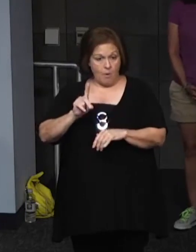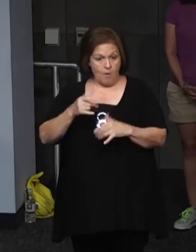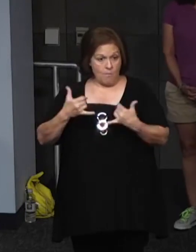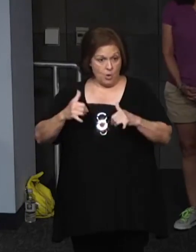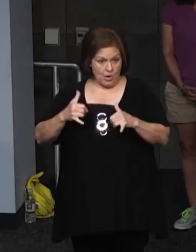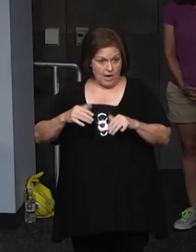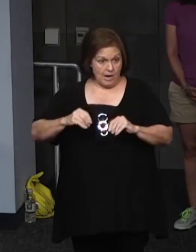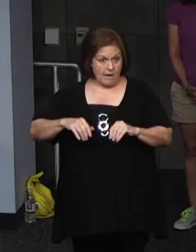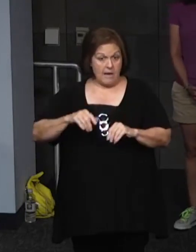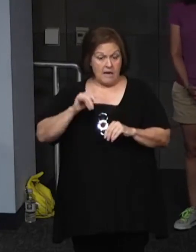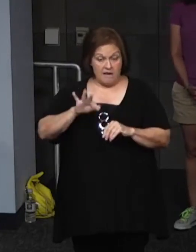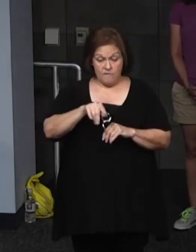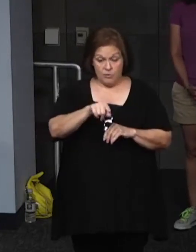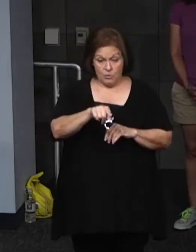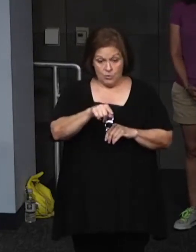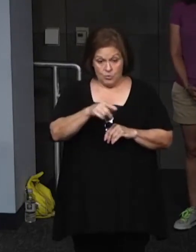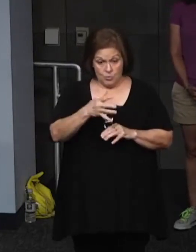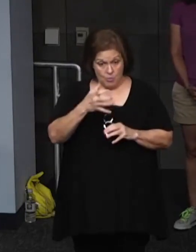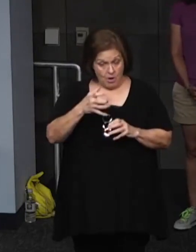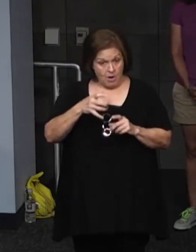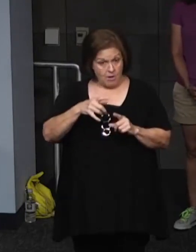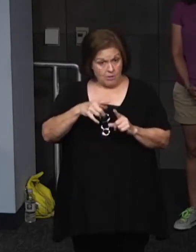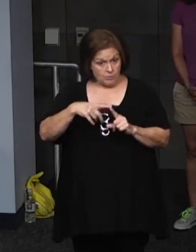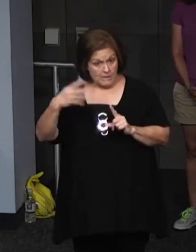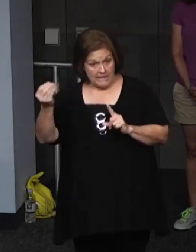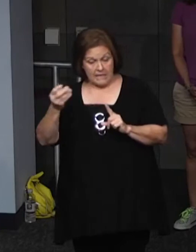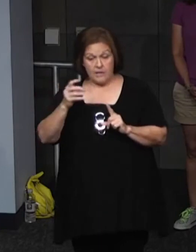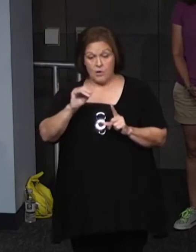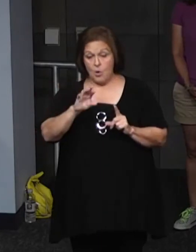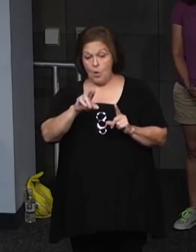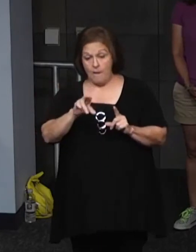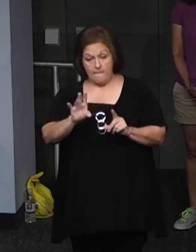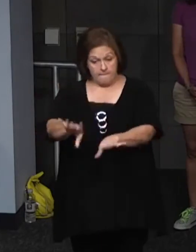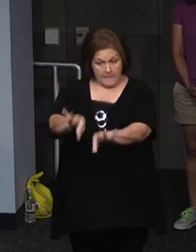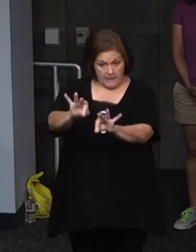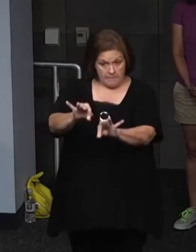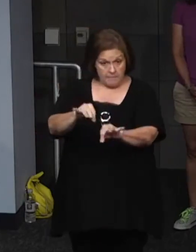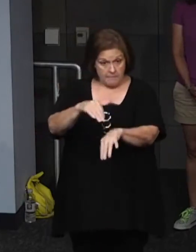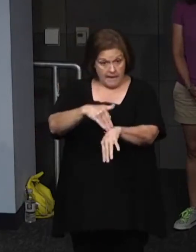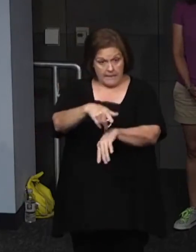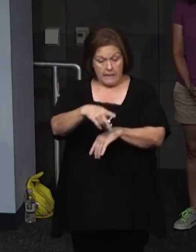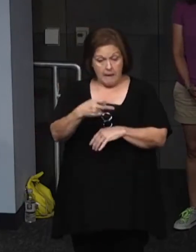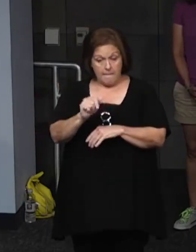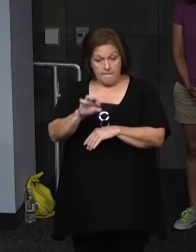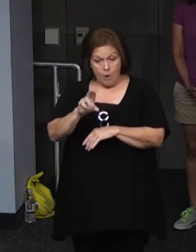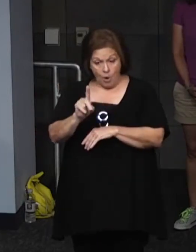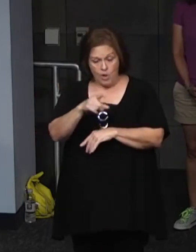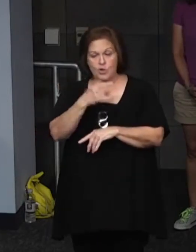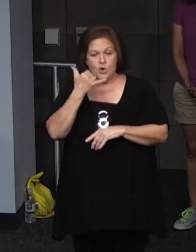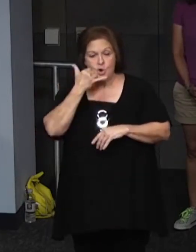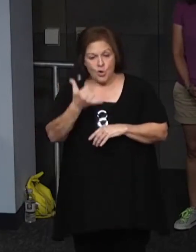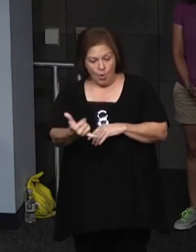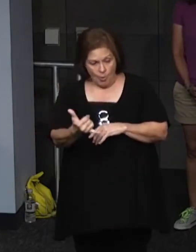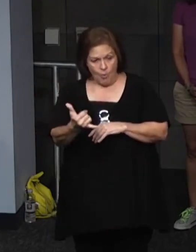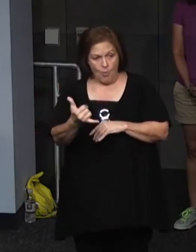leave town, you can get to PARD, or you can get picked up from PARD. You just need to call